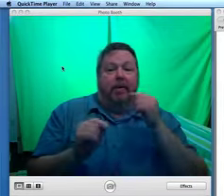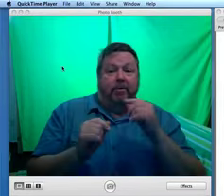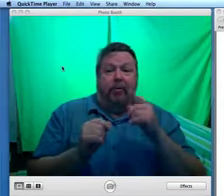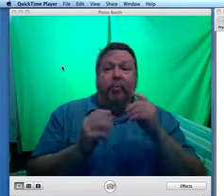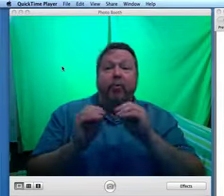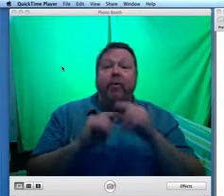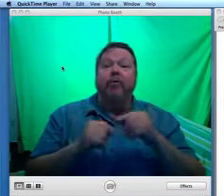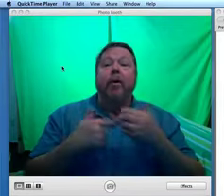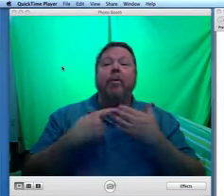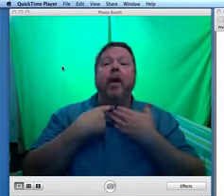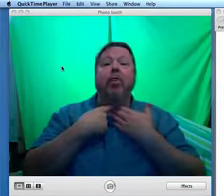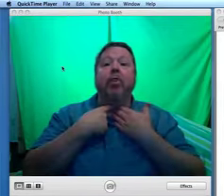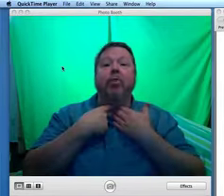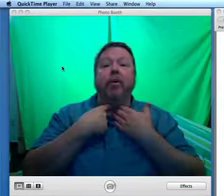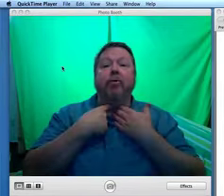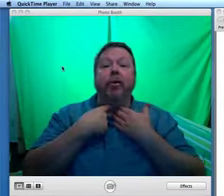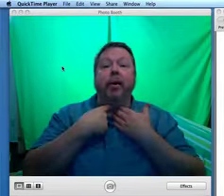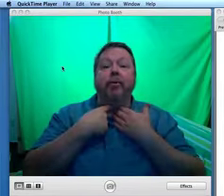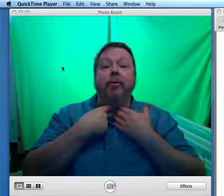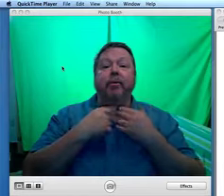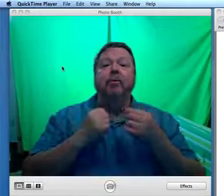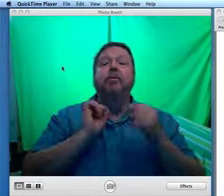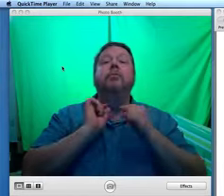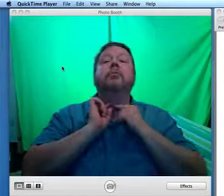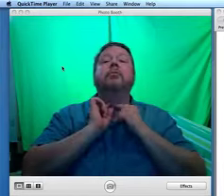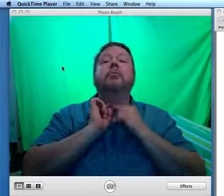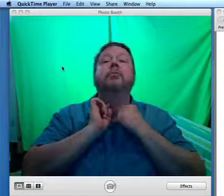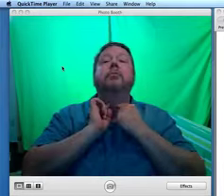Now we're moving from throat location